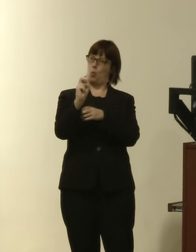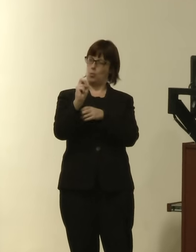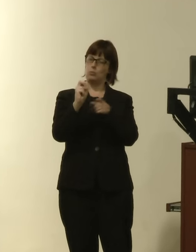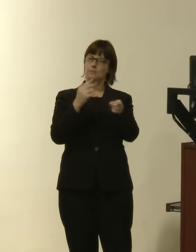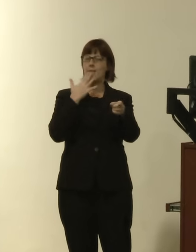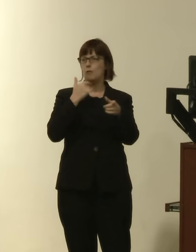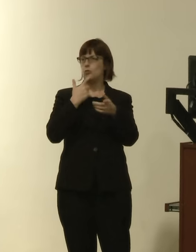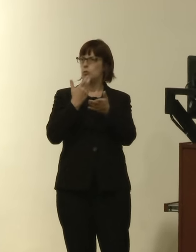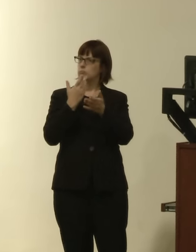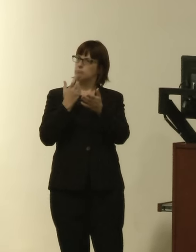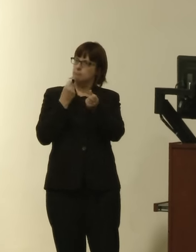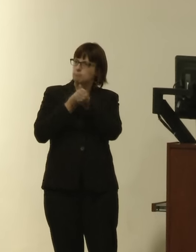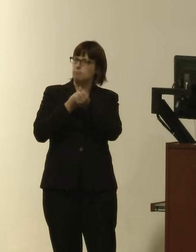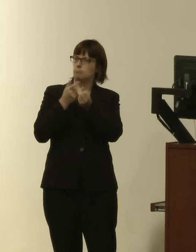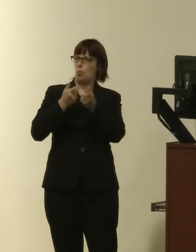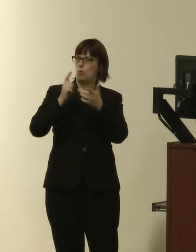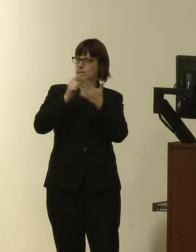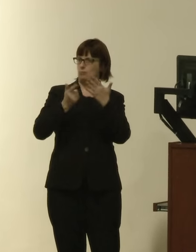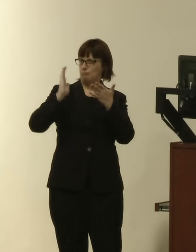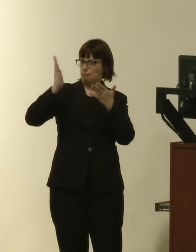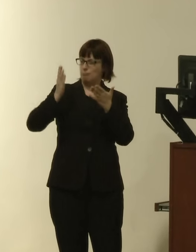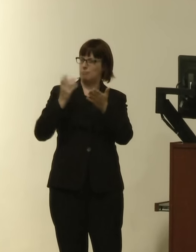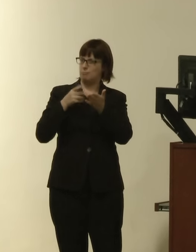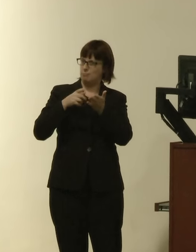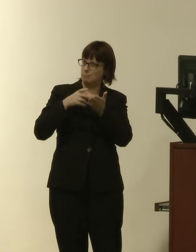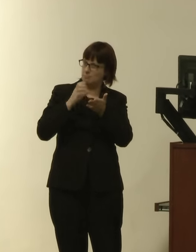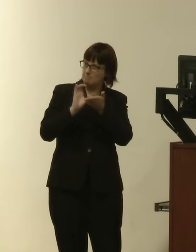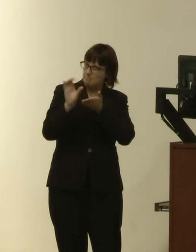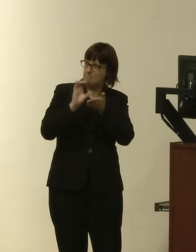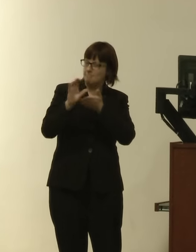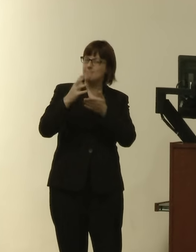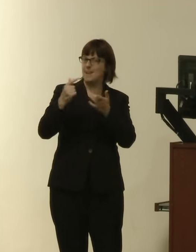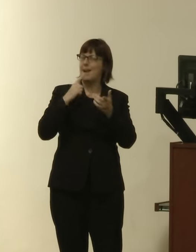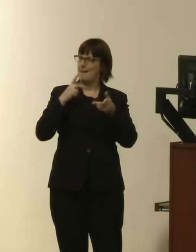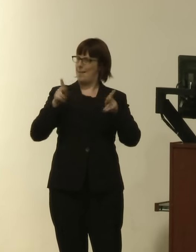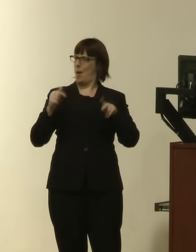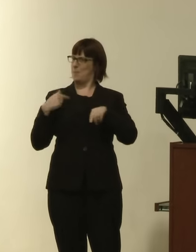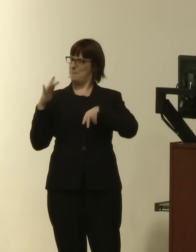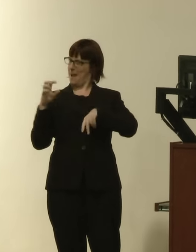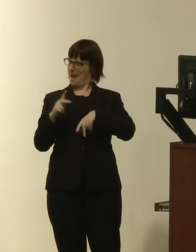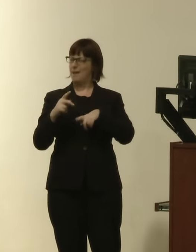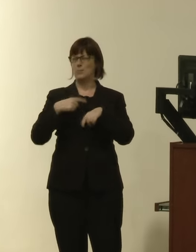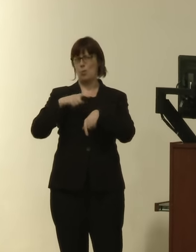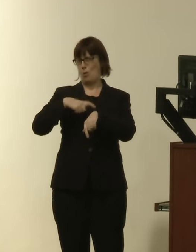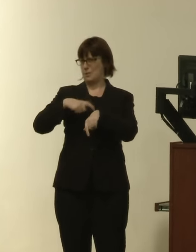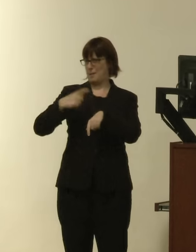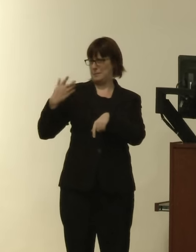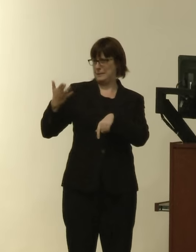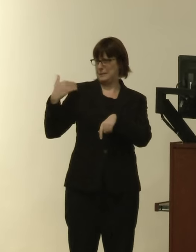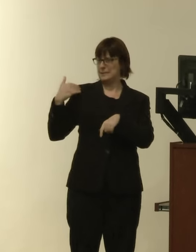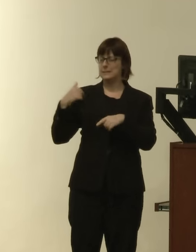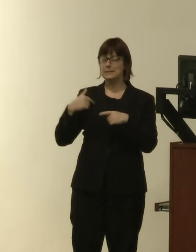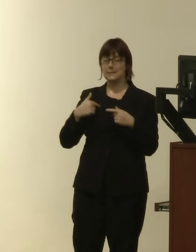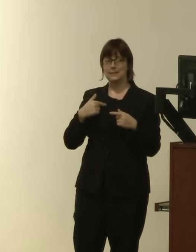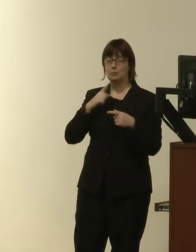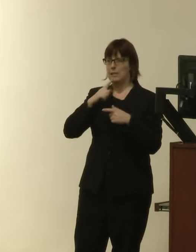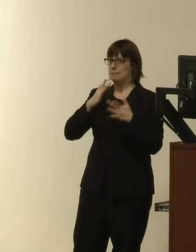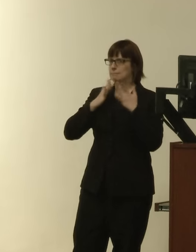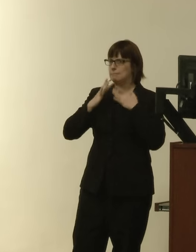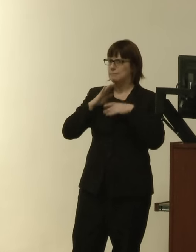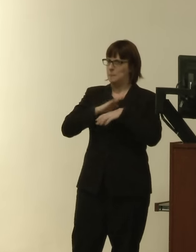the lecture series and for allowing me to come back. It's been way too long. It's been since I've had a chance